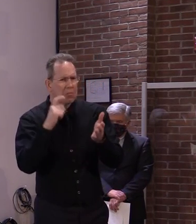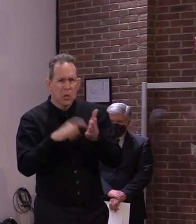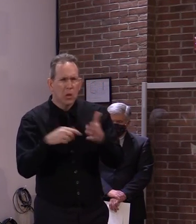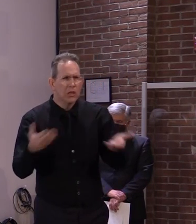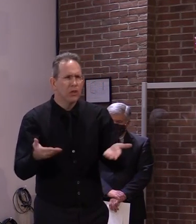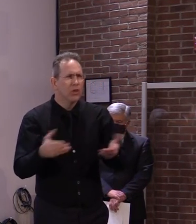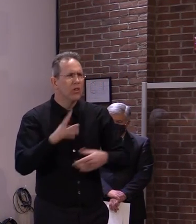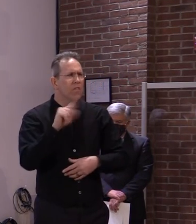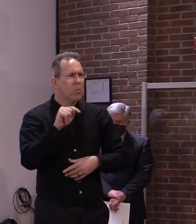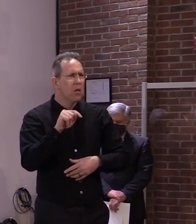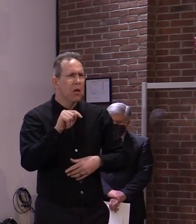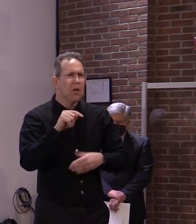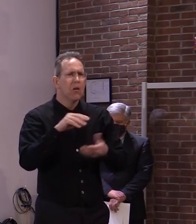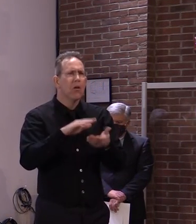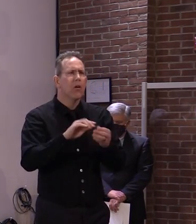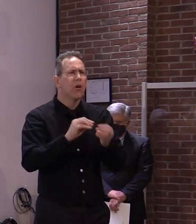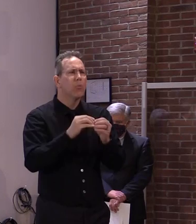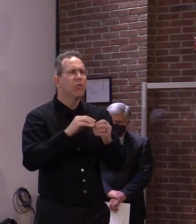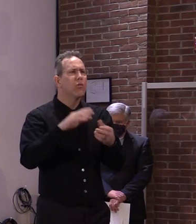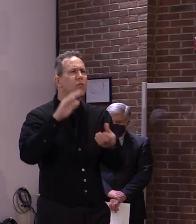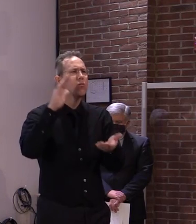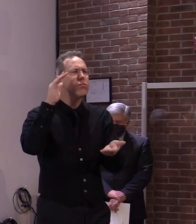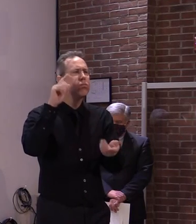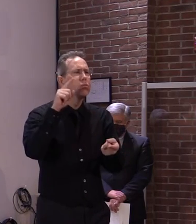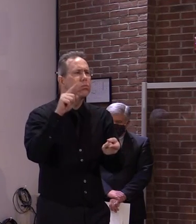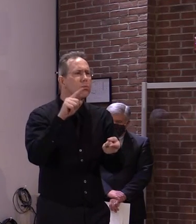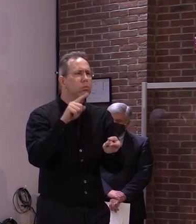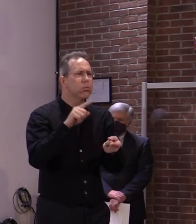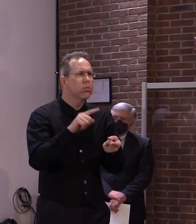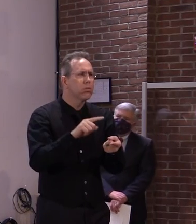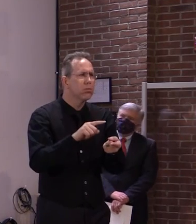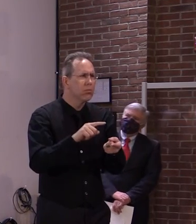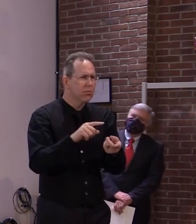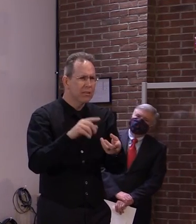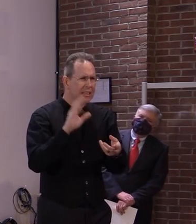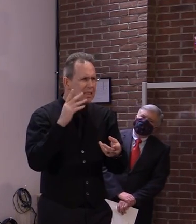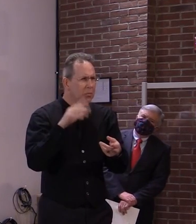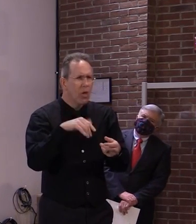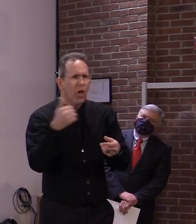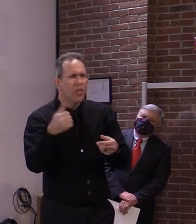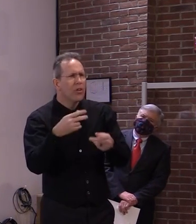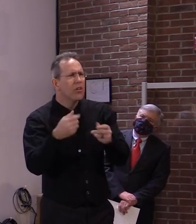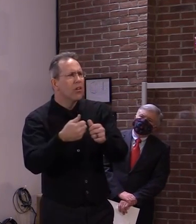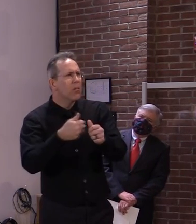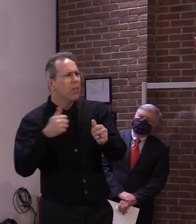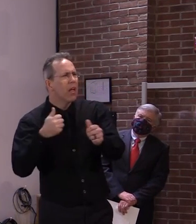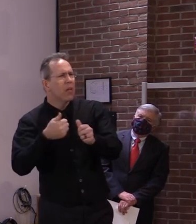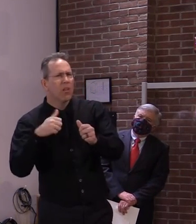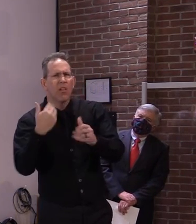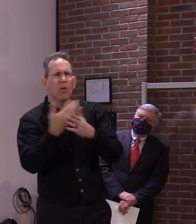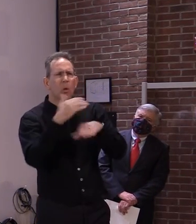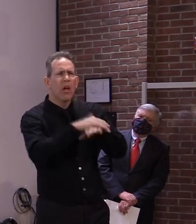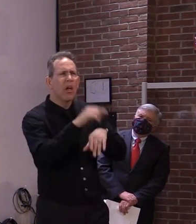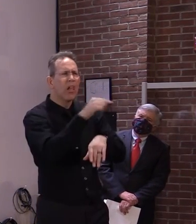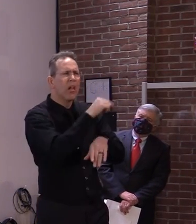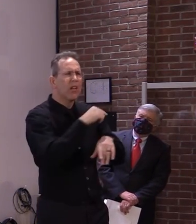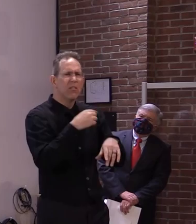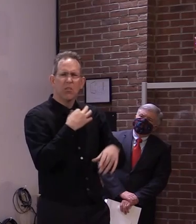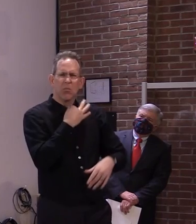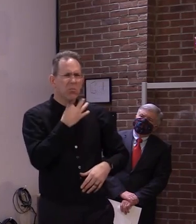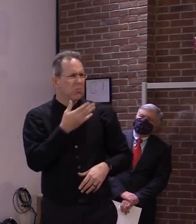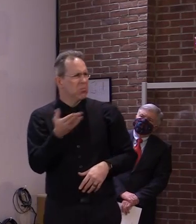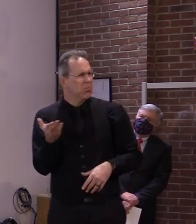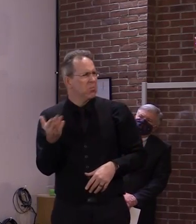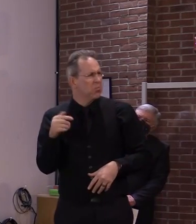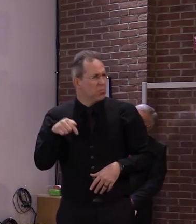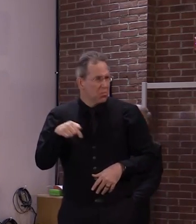trailing our New England counterparts, and I'm wondering, is there something that we're not doing that we should be doing